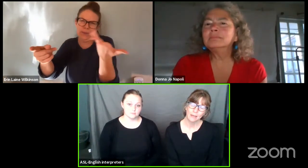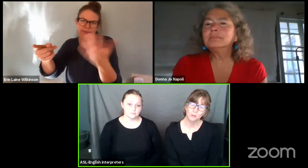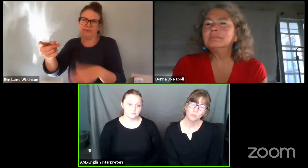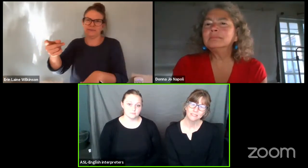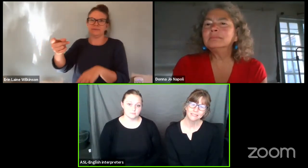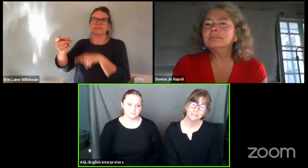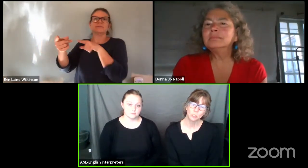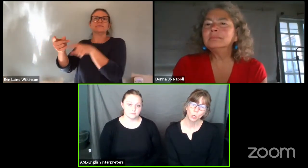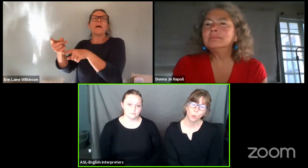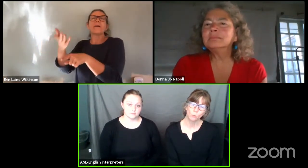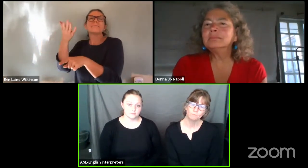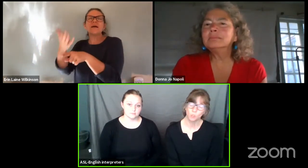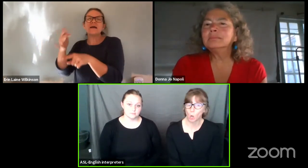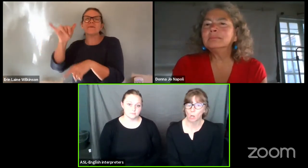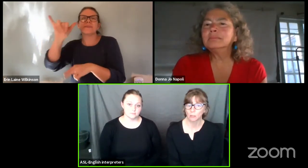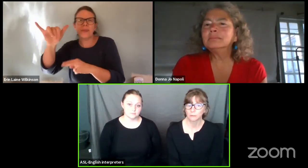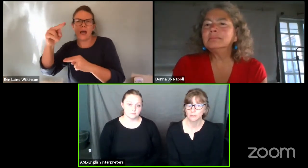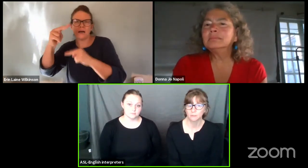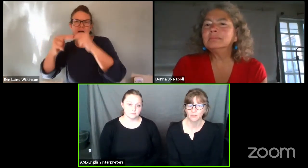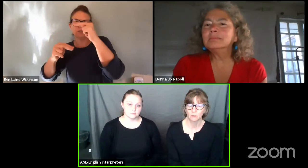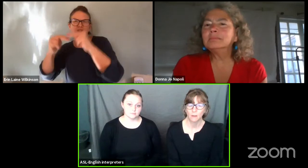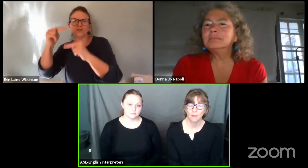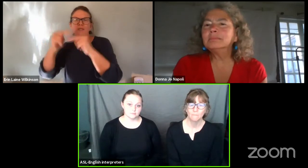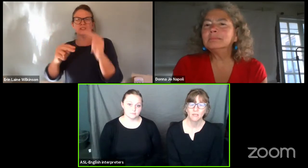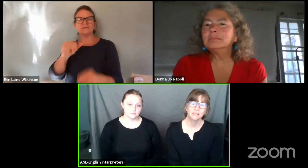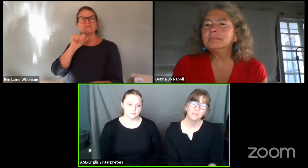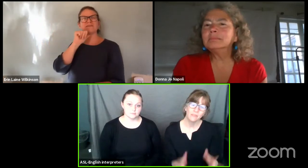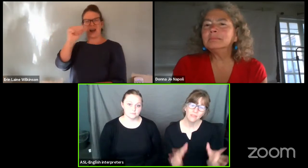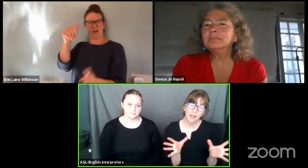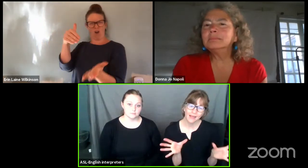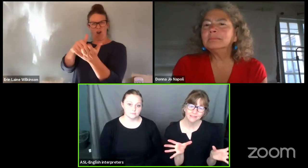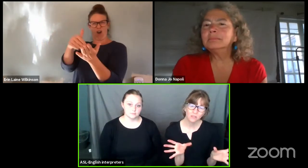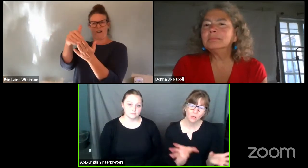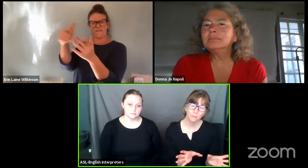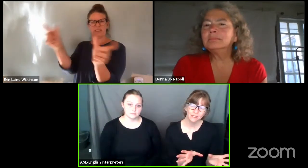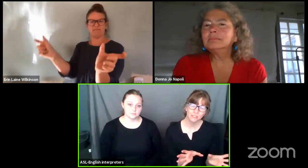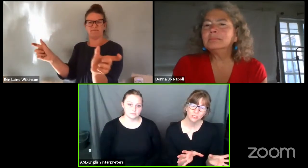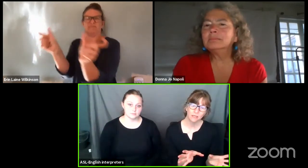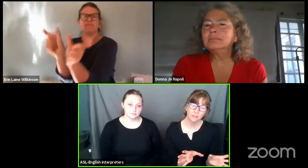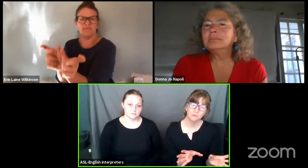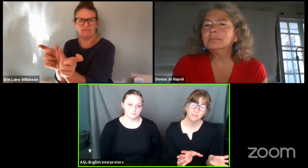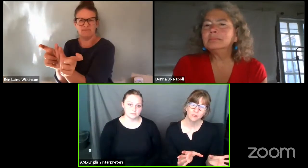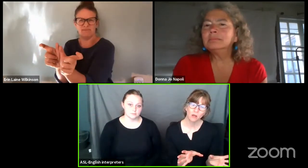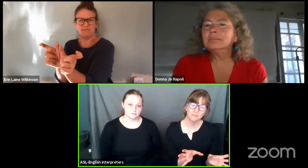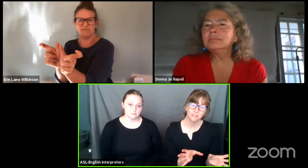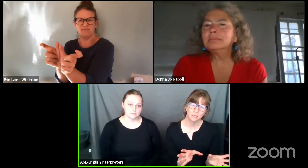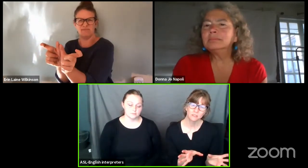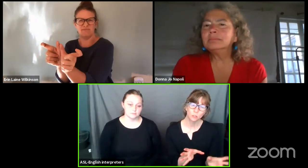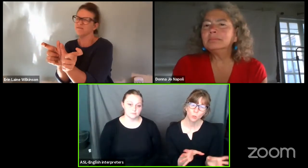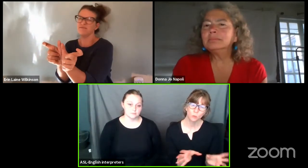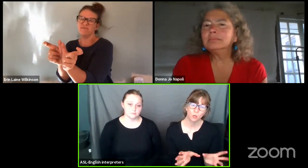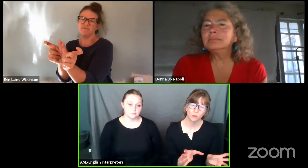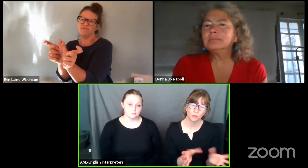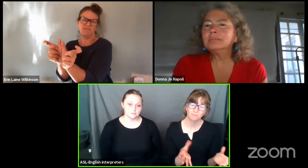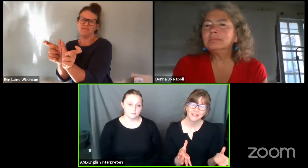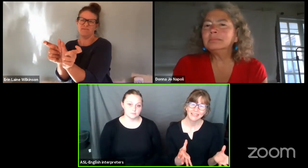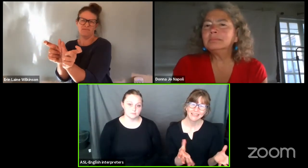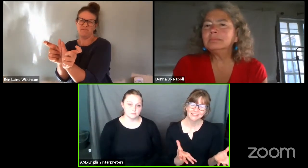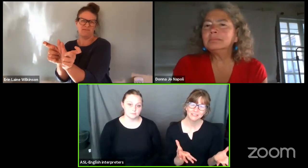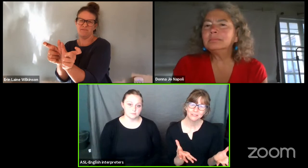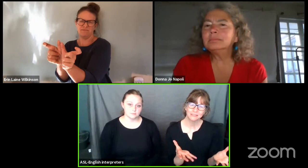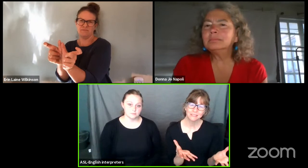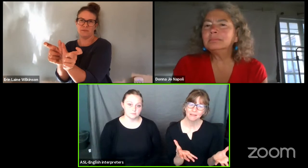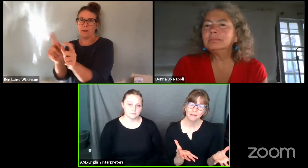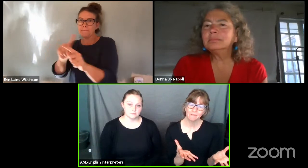no, I don't know, let's say he does no dog or something. Maybe in that combination, that if he often says no dog,